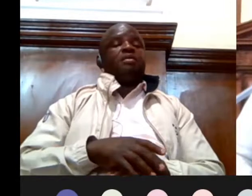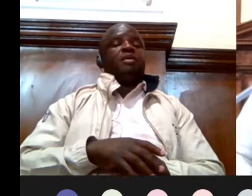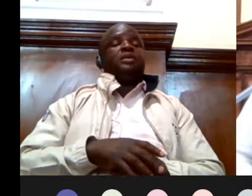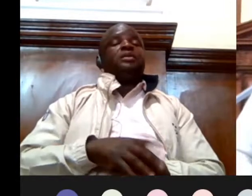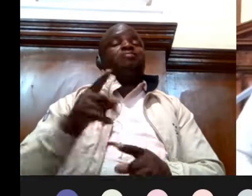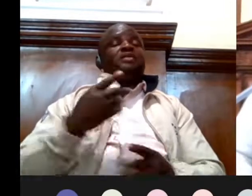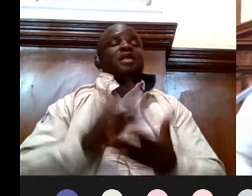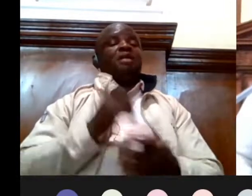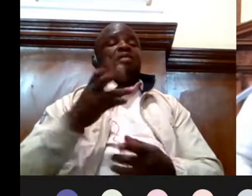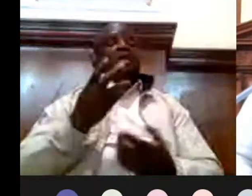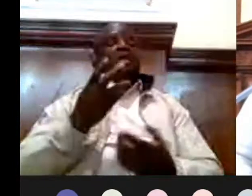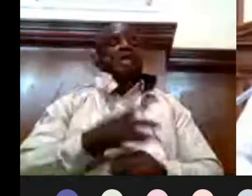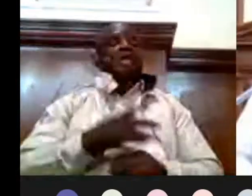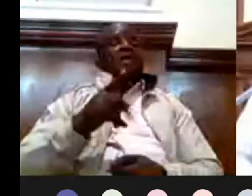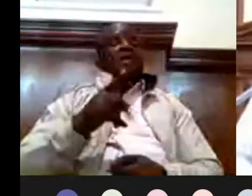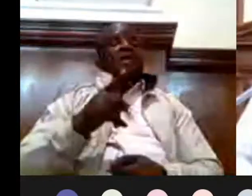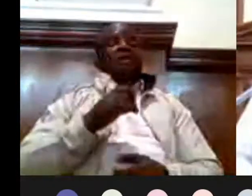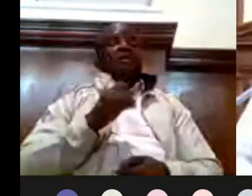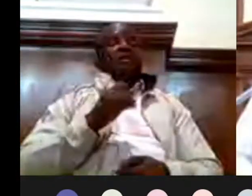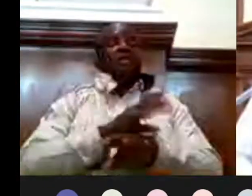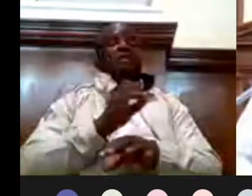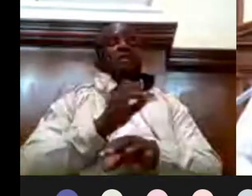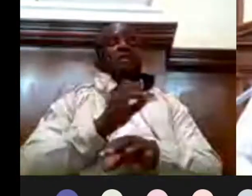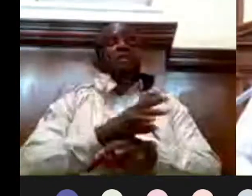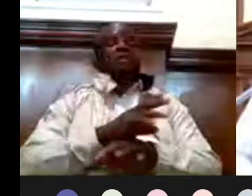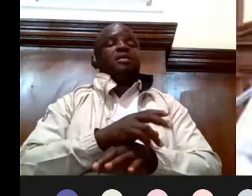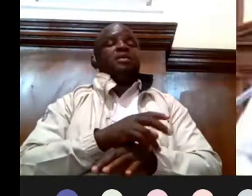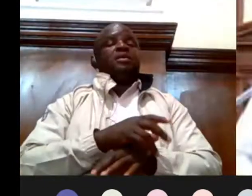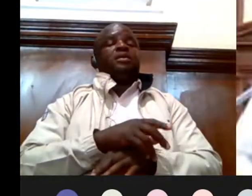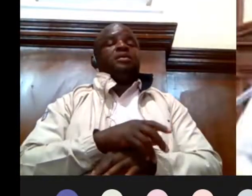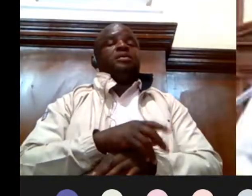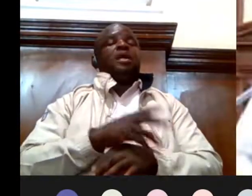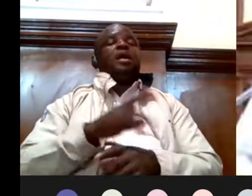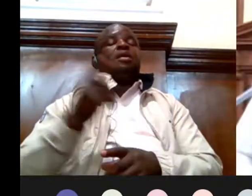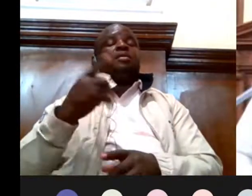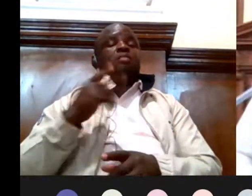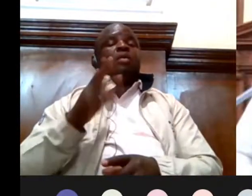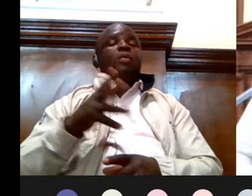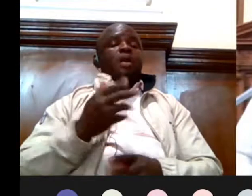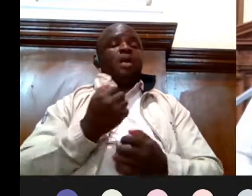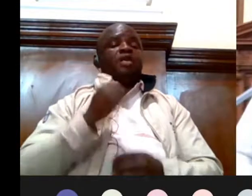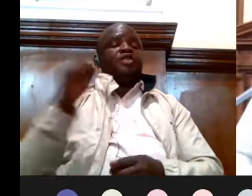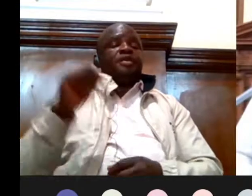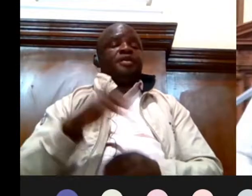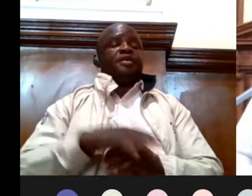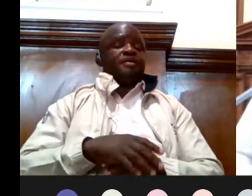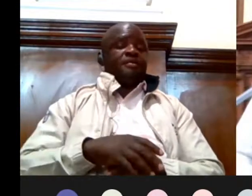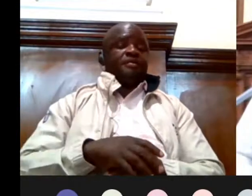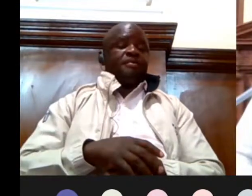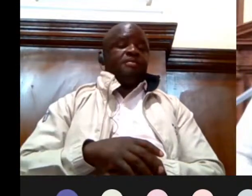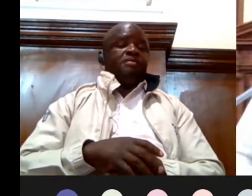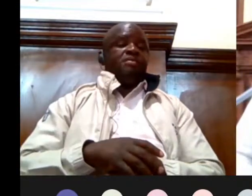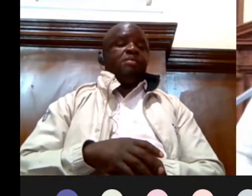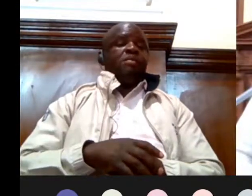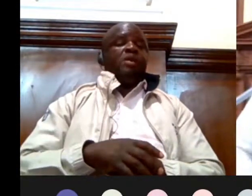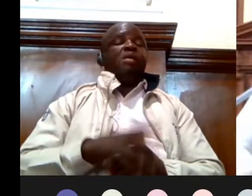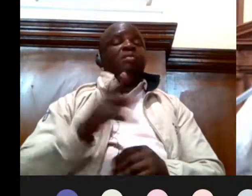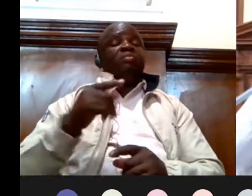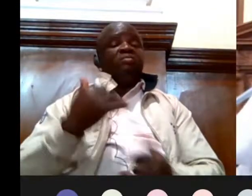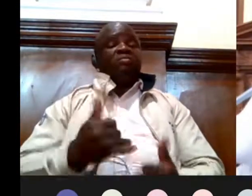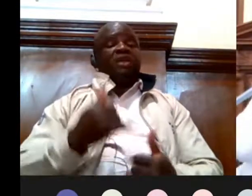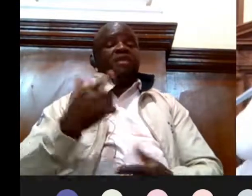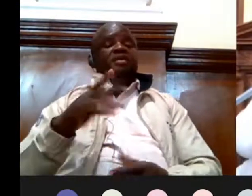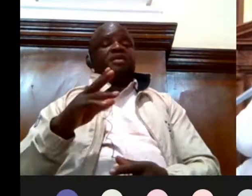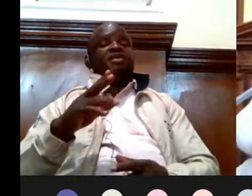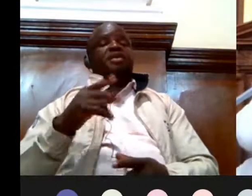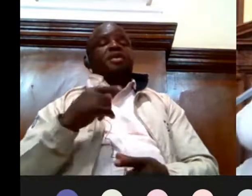of charge, anything that seems to advise the pro-anti agenda, abanye baza rejecta. They have managed to drive their